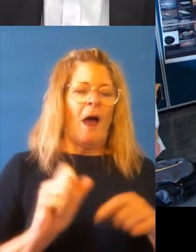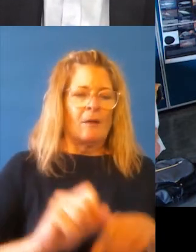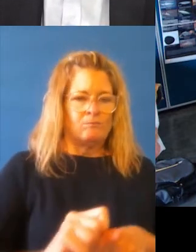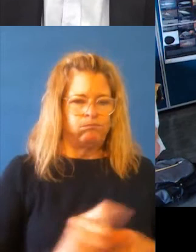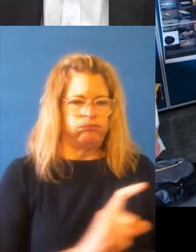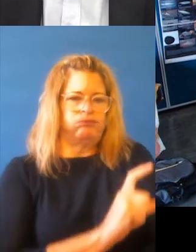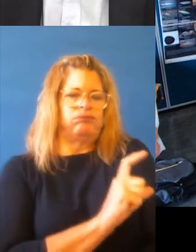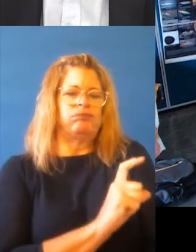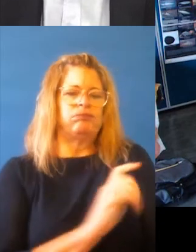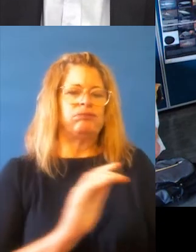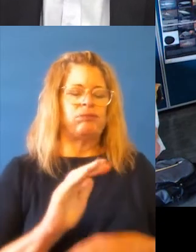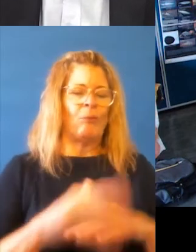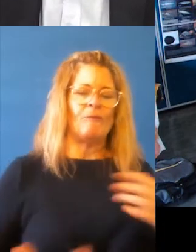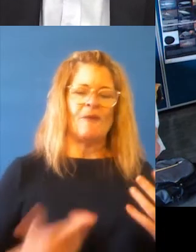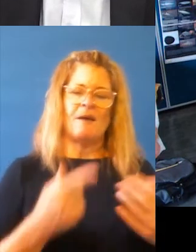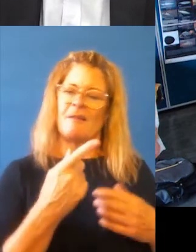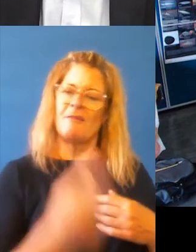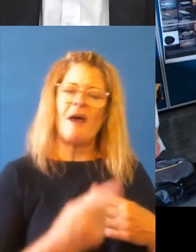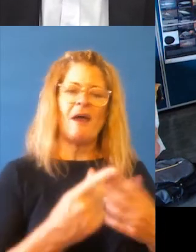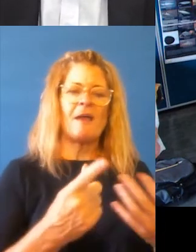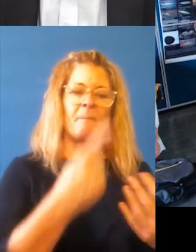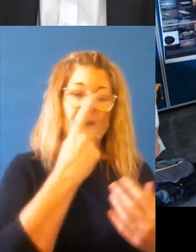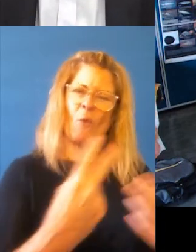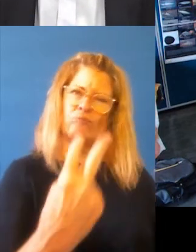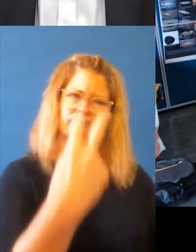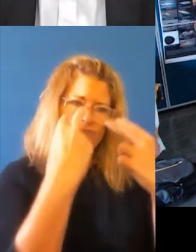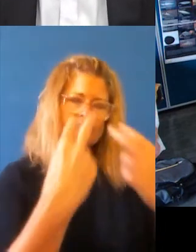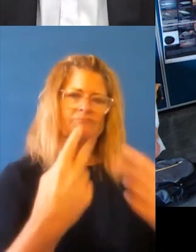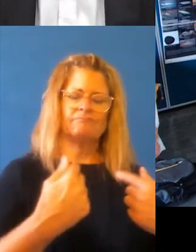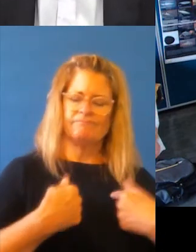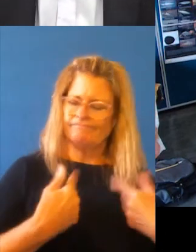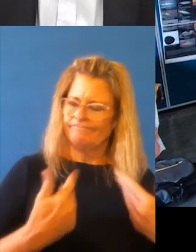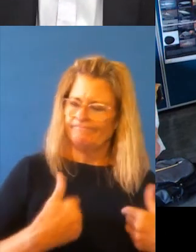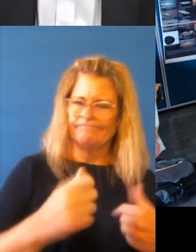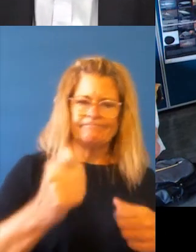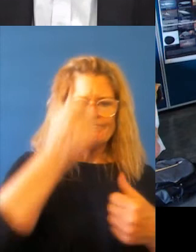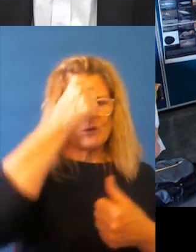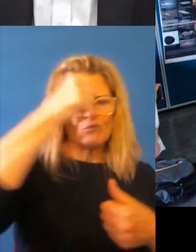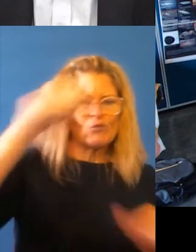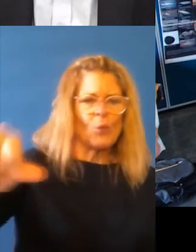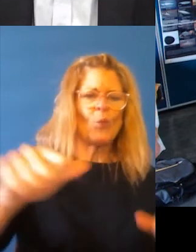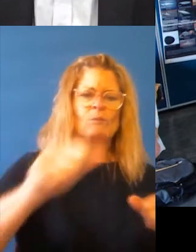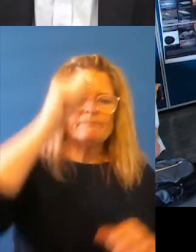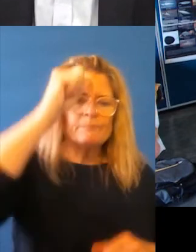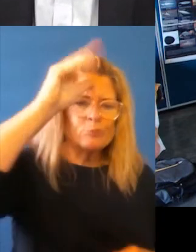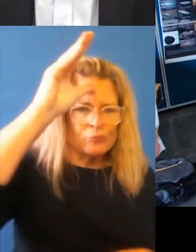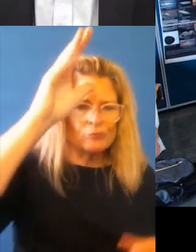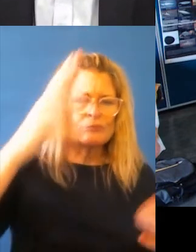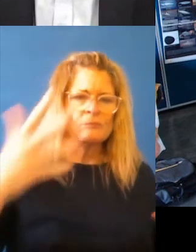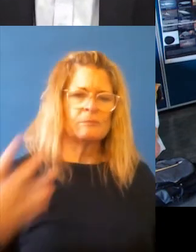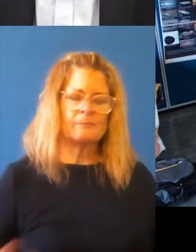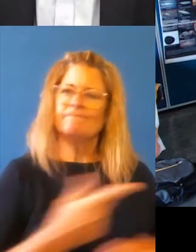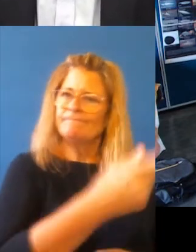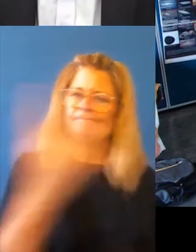that they were being acknowledged, recognised and responded to and encouraged into a